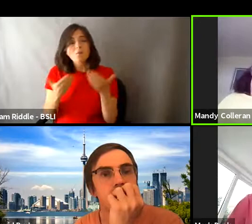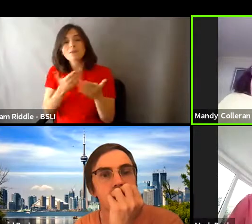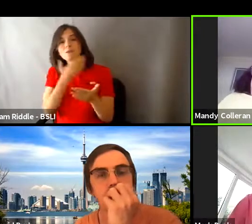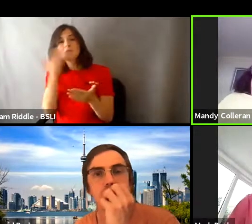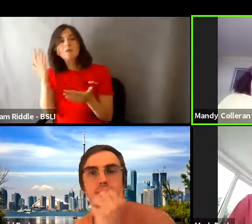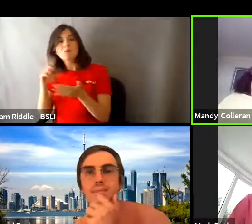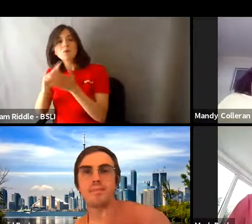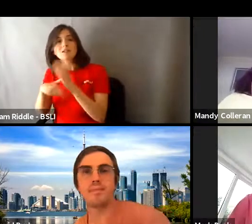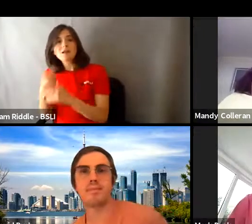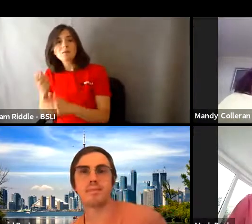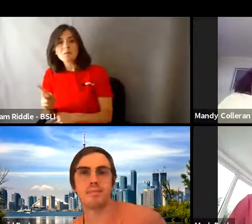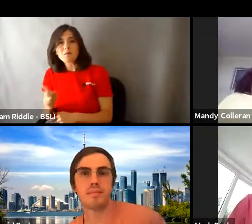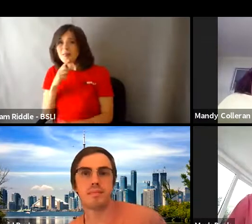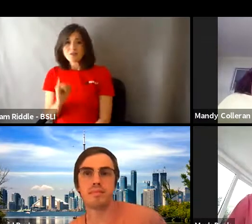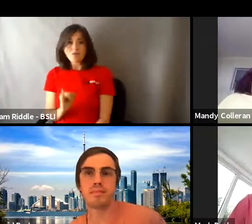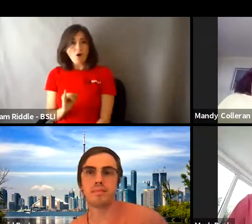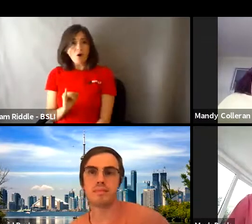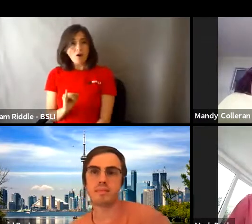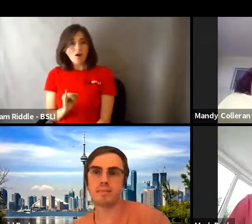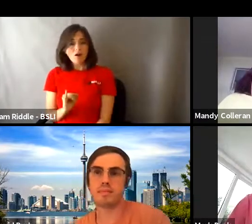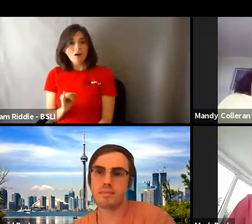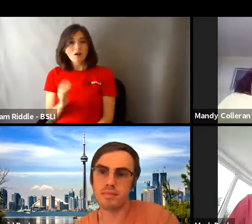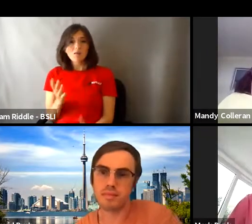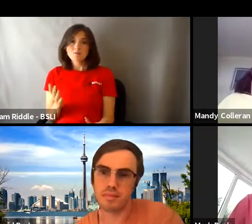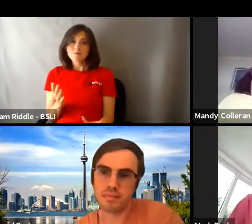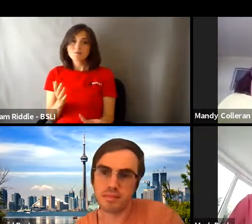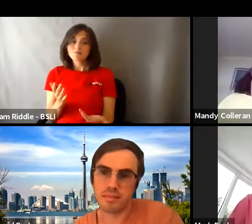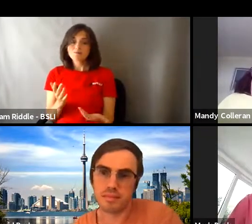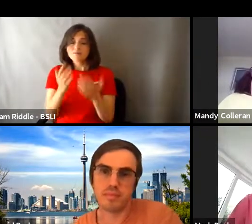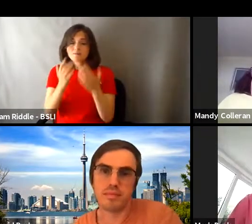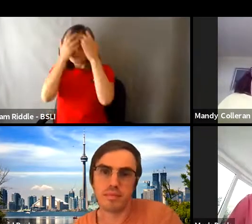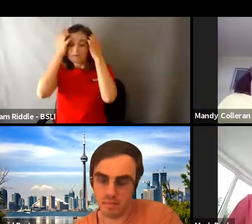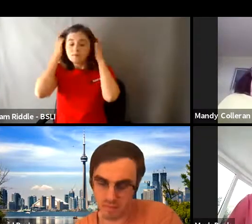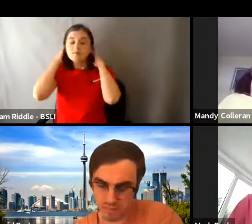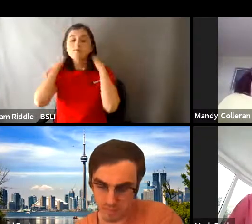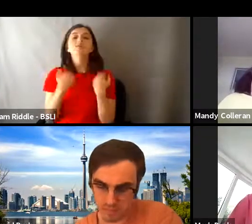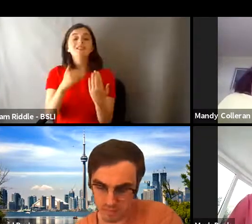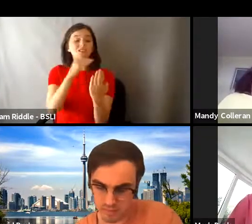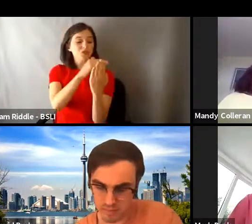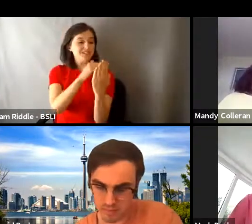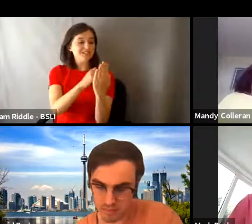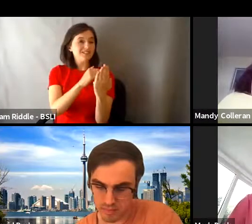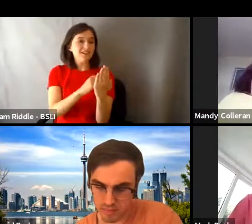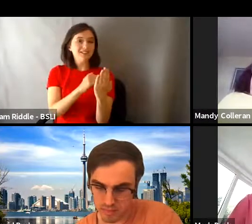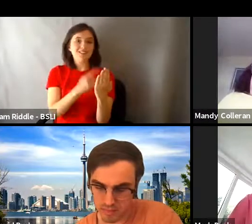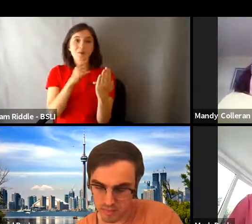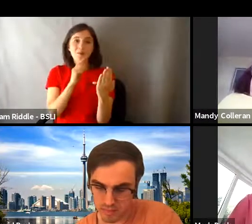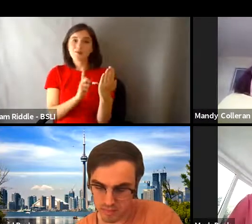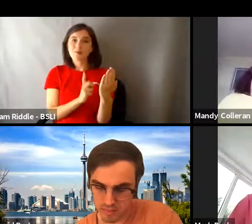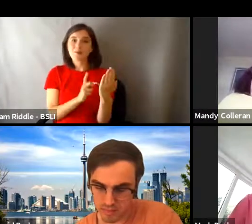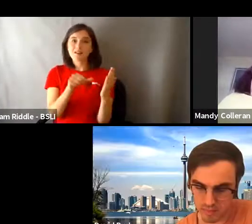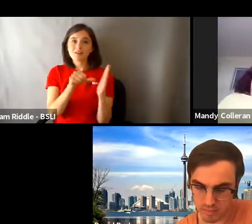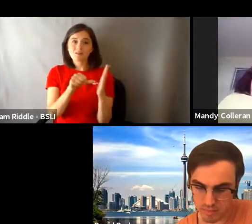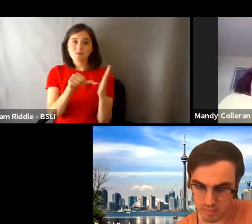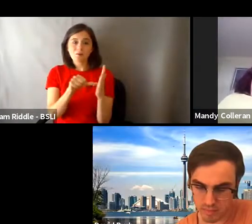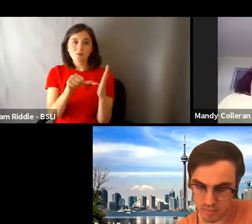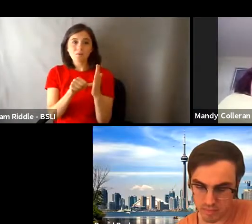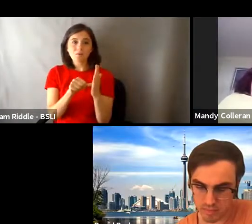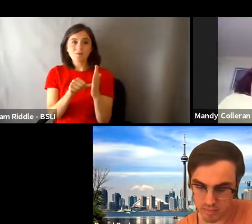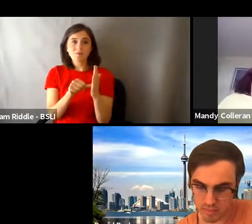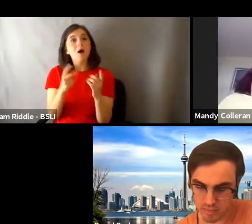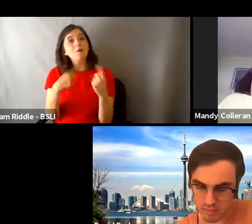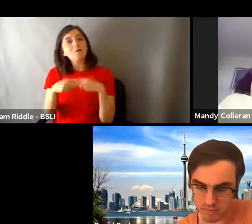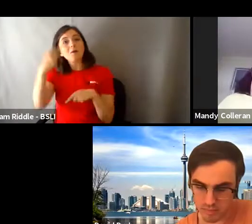is completely wrong. And it's the conditionality that's the problem, and make people think that universal basic income